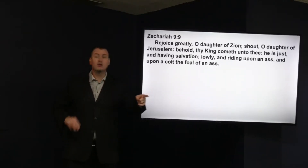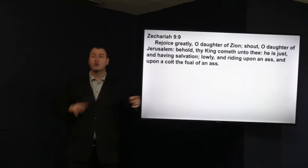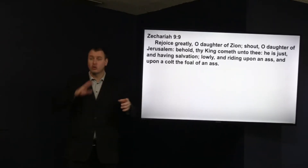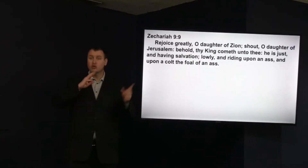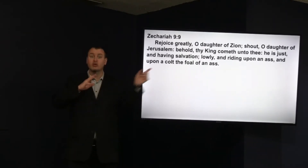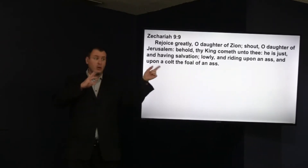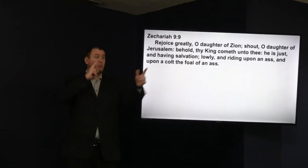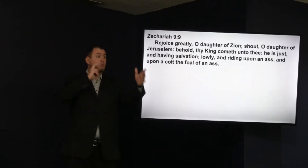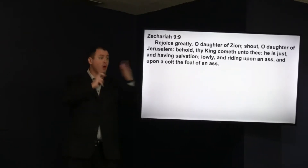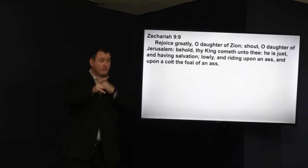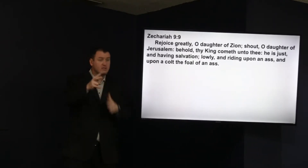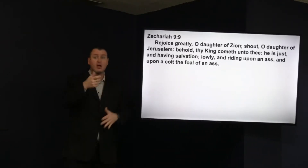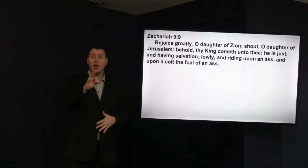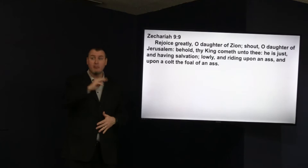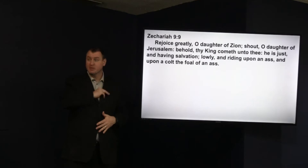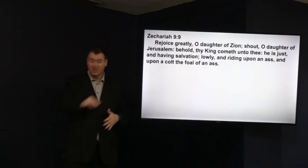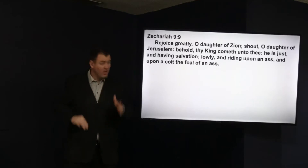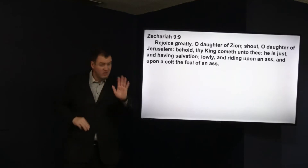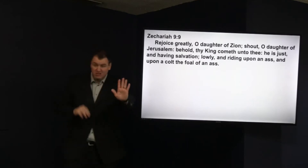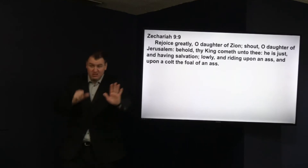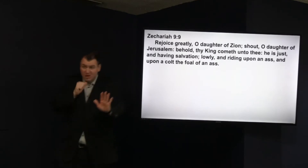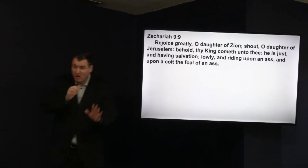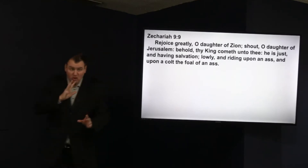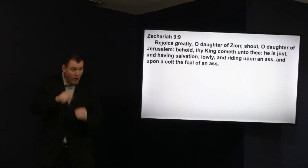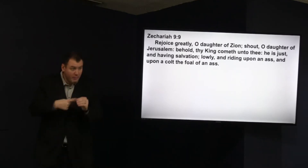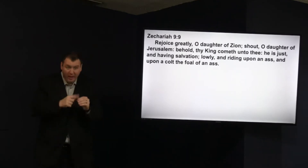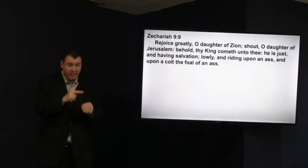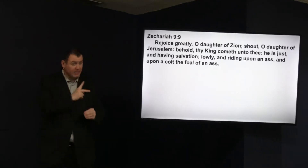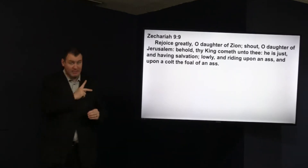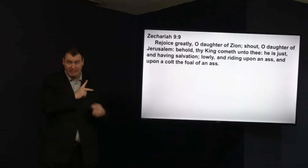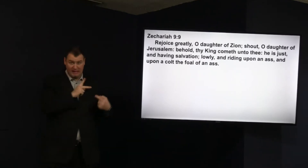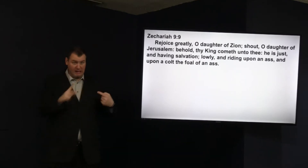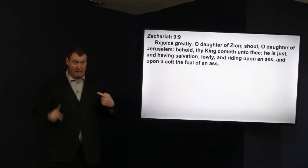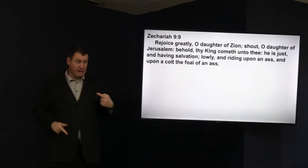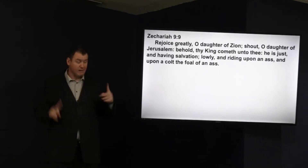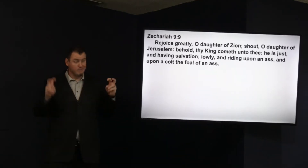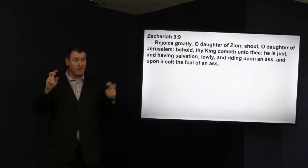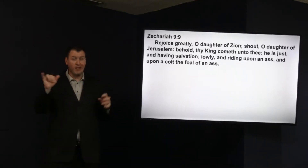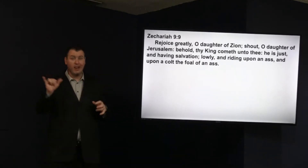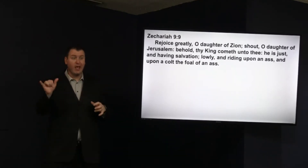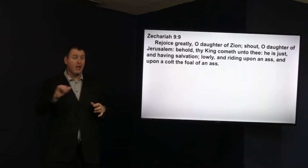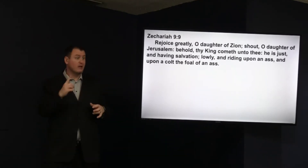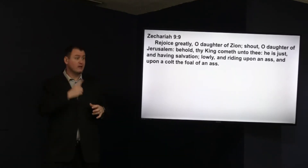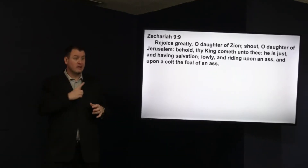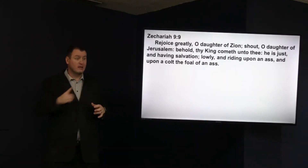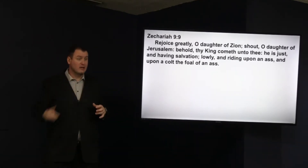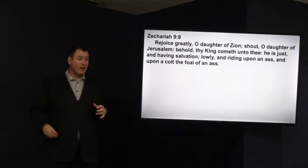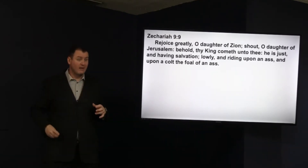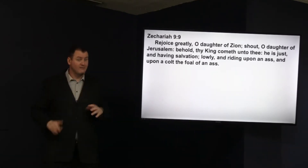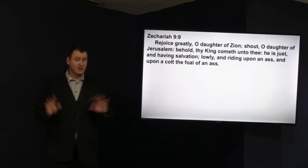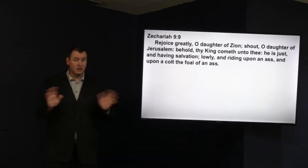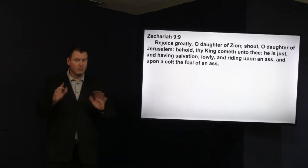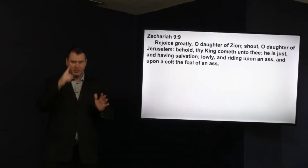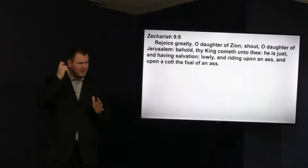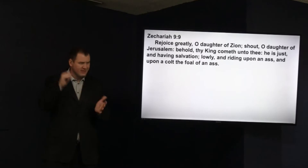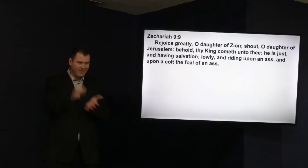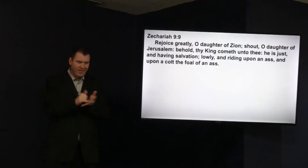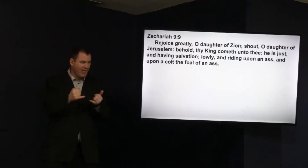He's talking about the Messiah. This is a prophecy of the Messiah, not the king like King David,